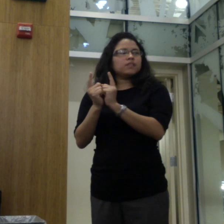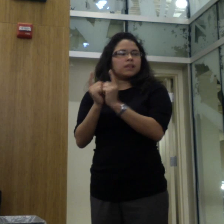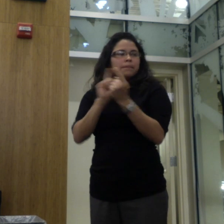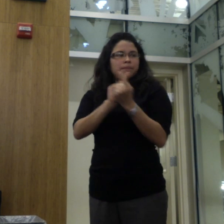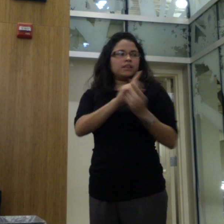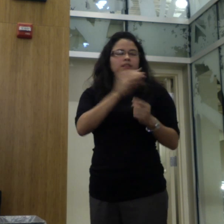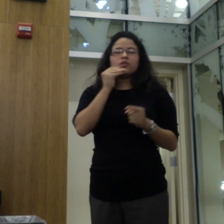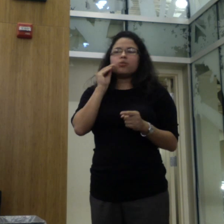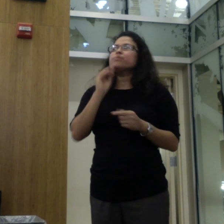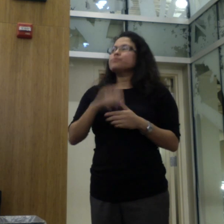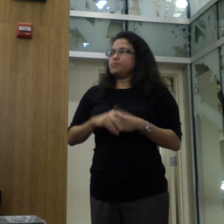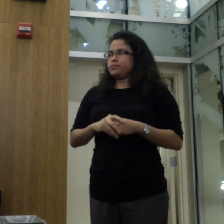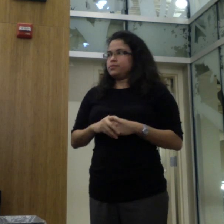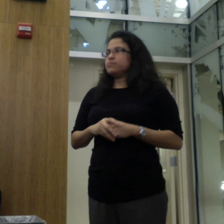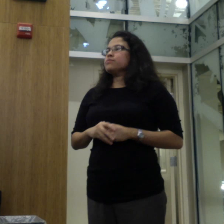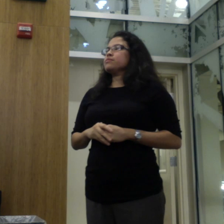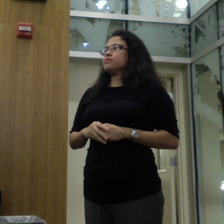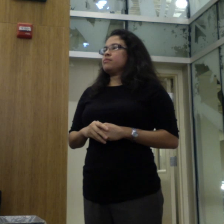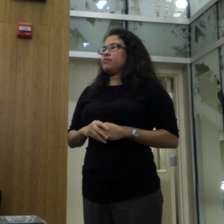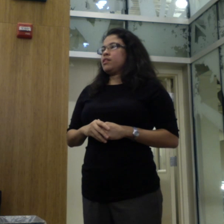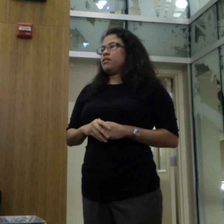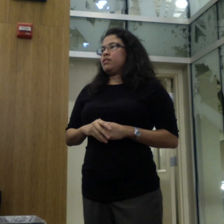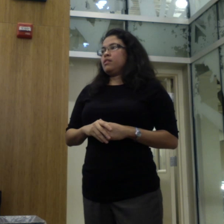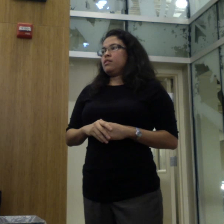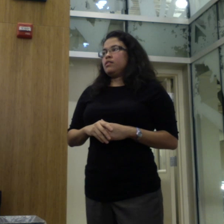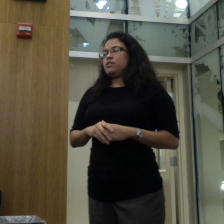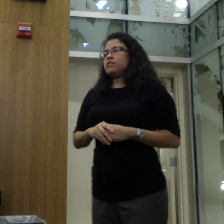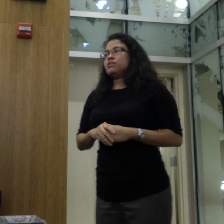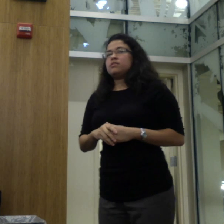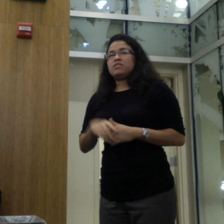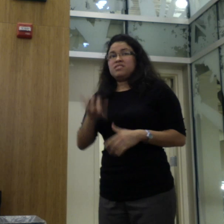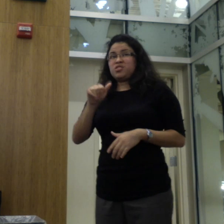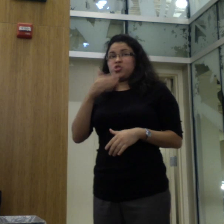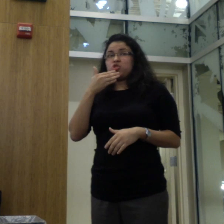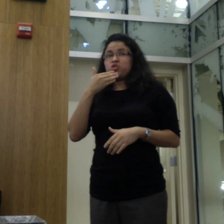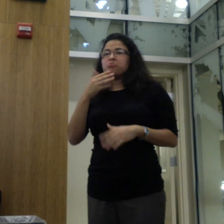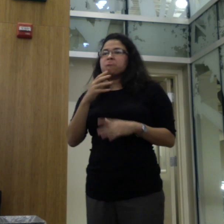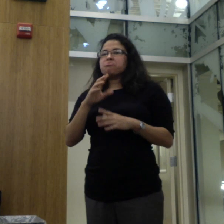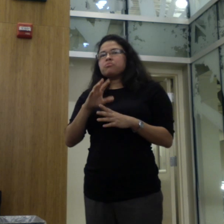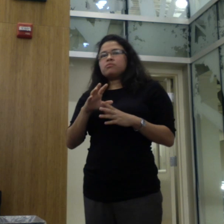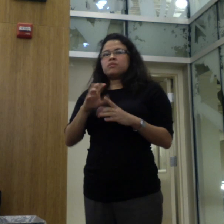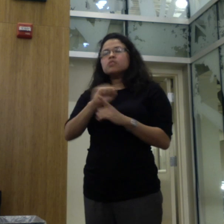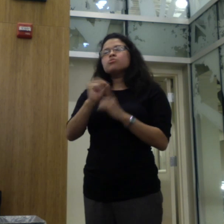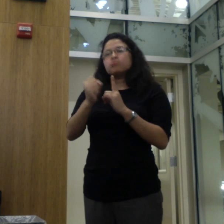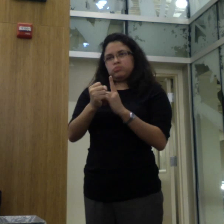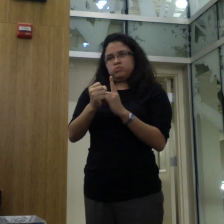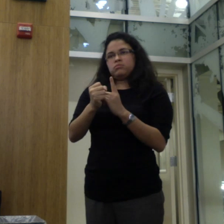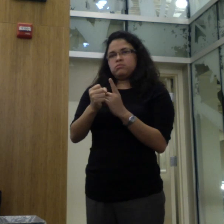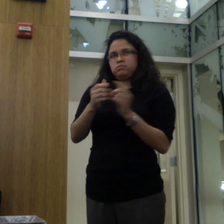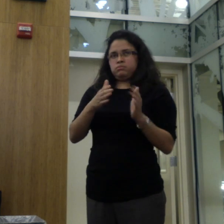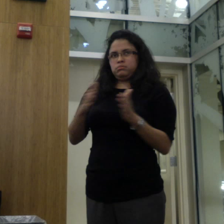All right? That would be a good scenario. What if